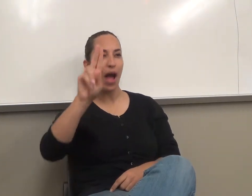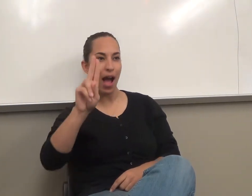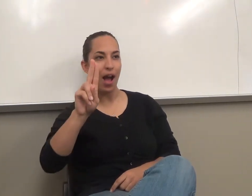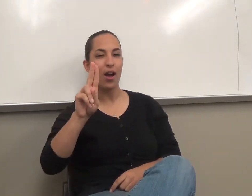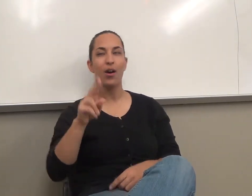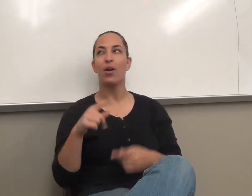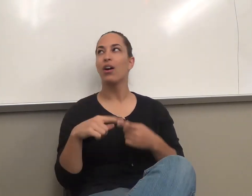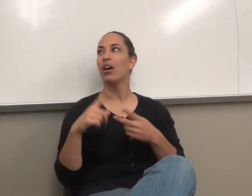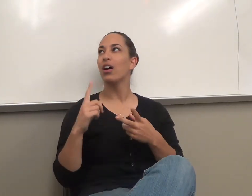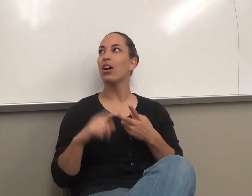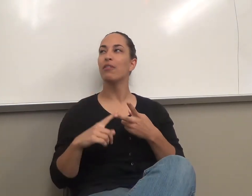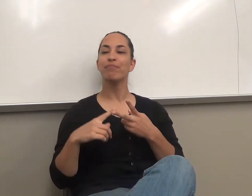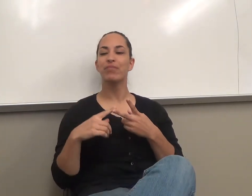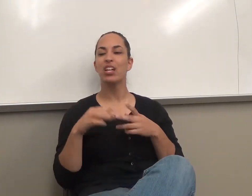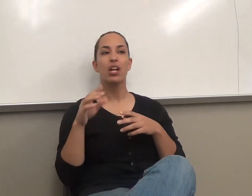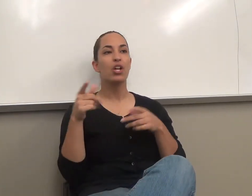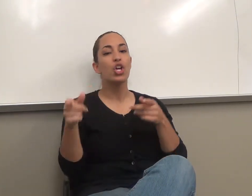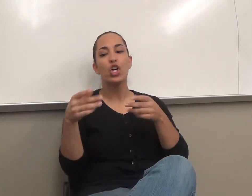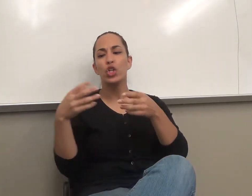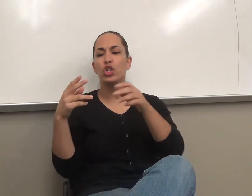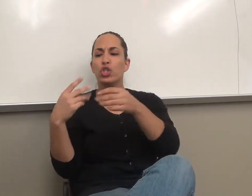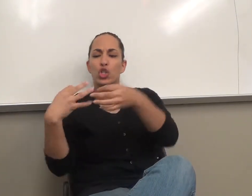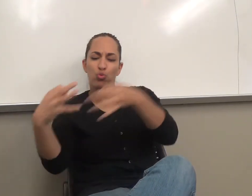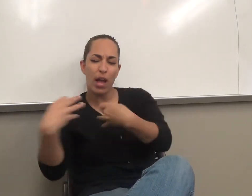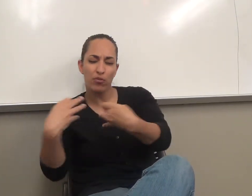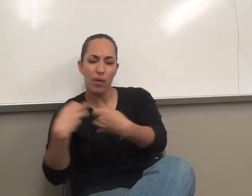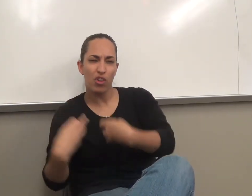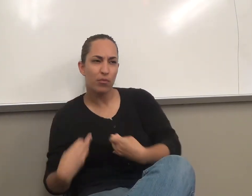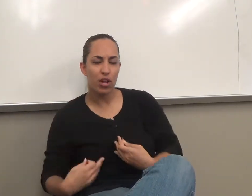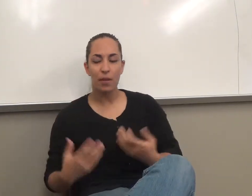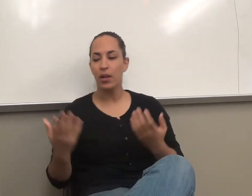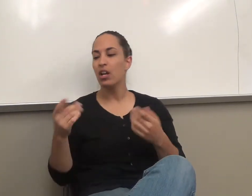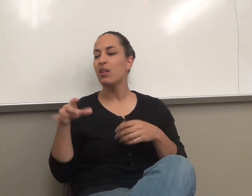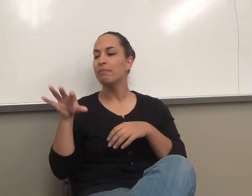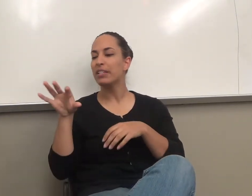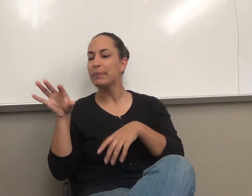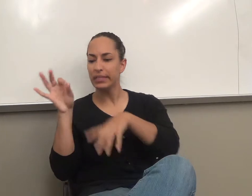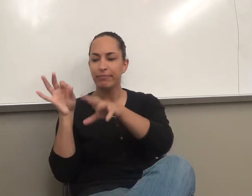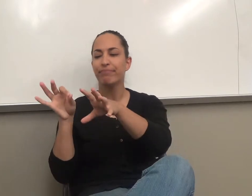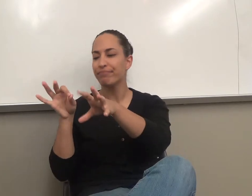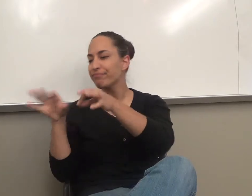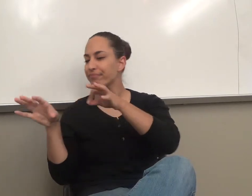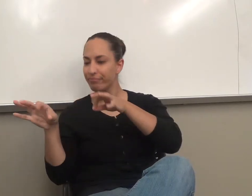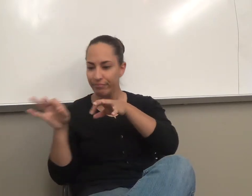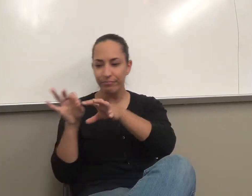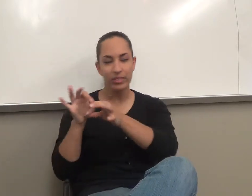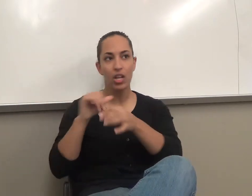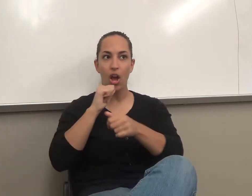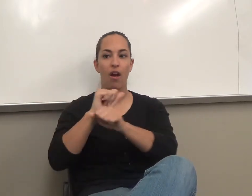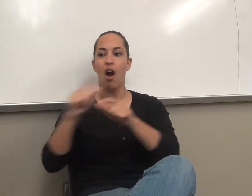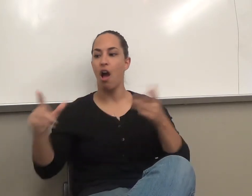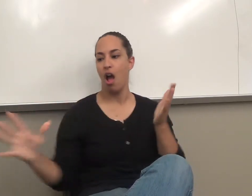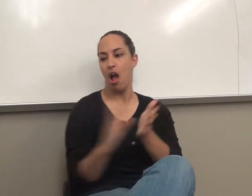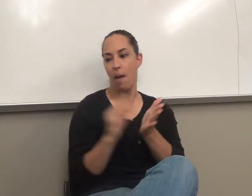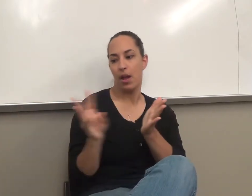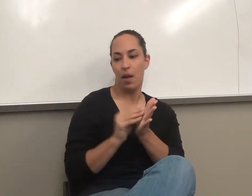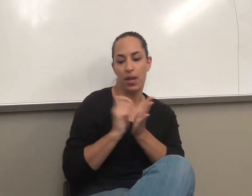person is using to describe. I know you don't have very much time. We'll have more time later. Does the writer use at least 3